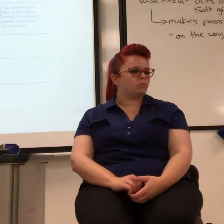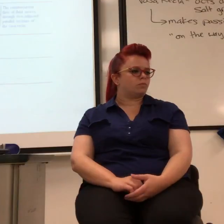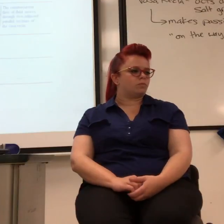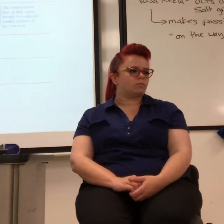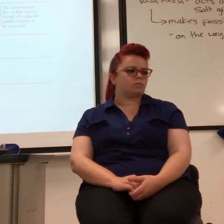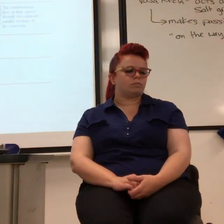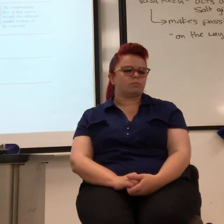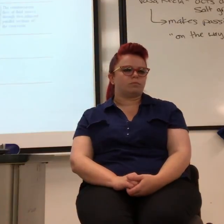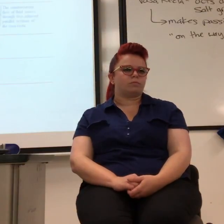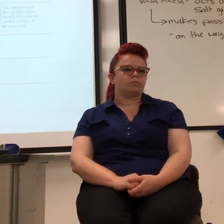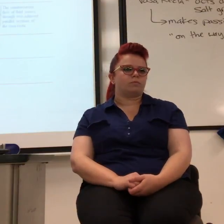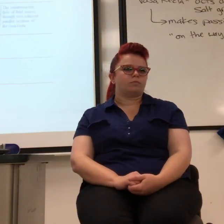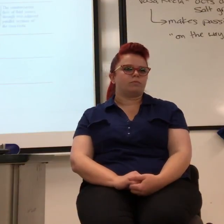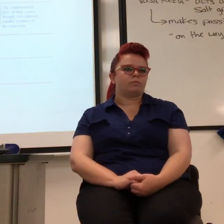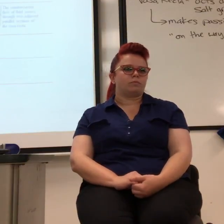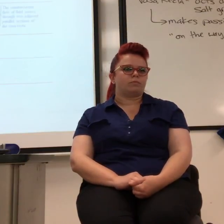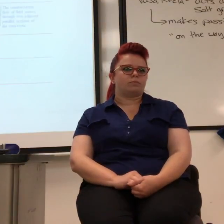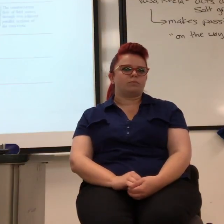You protect gradient.